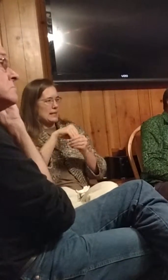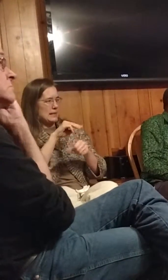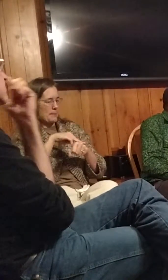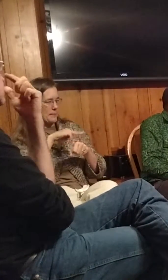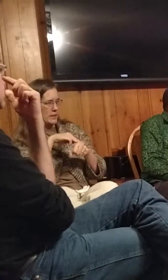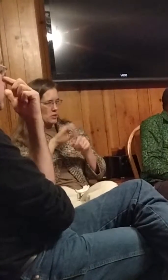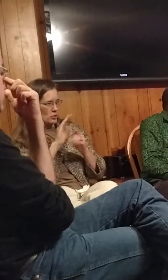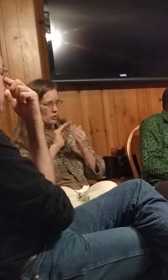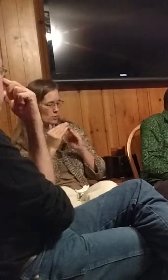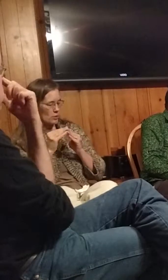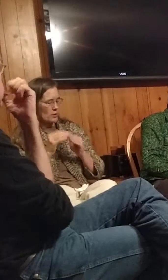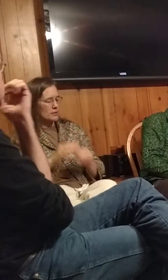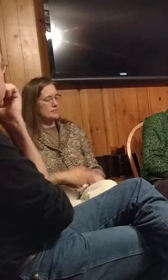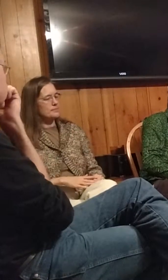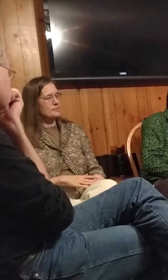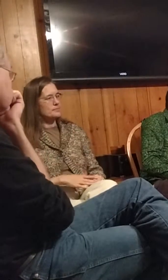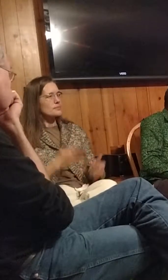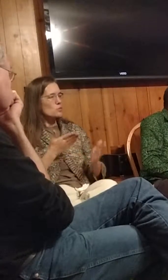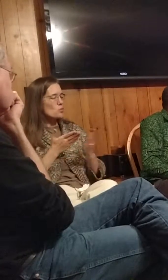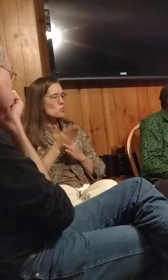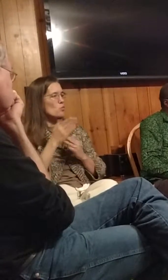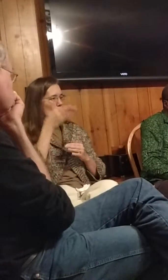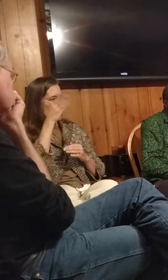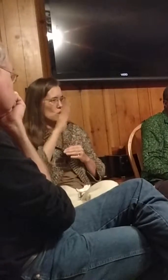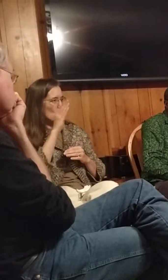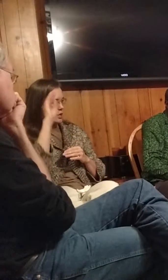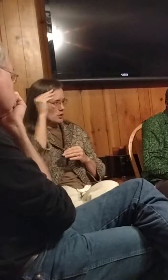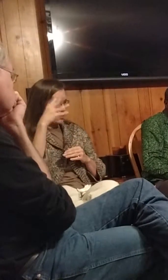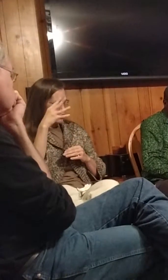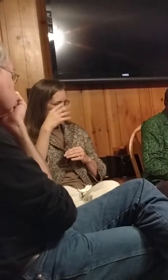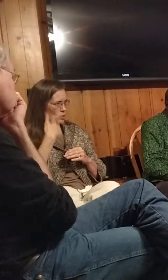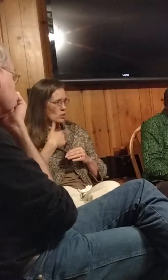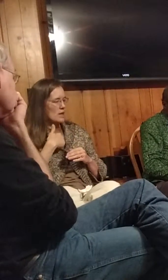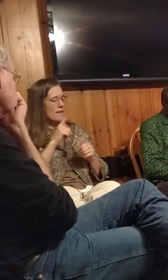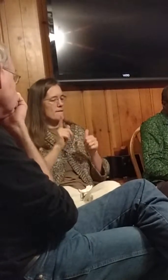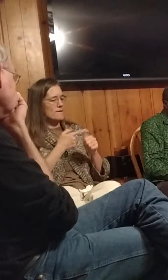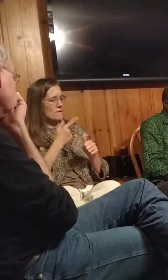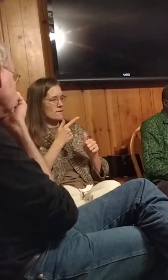finished the first phase of it. The second phase is the